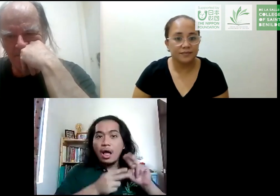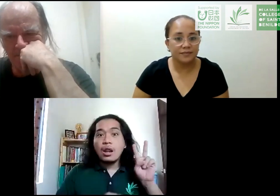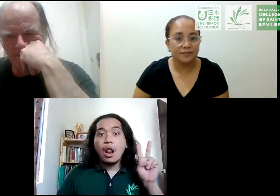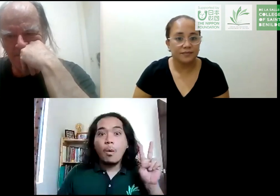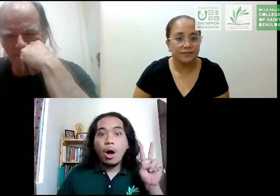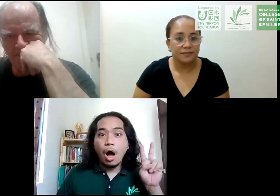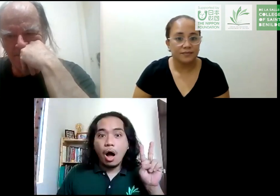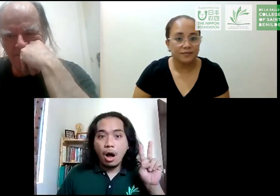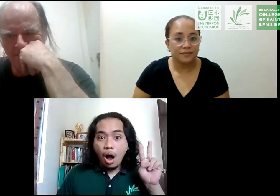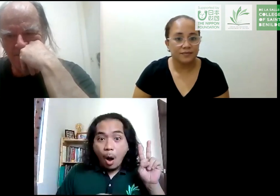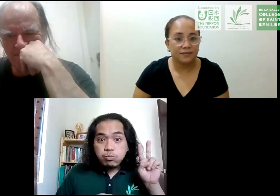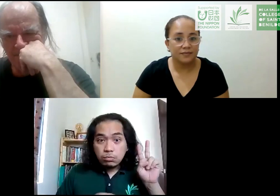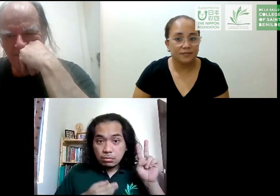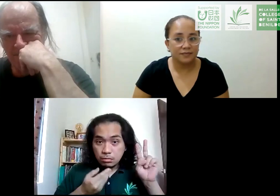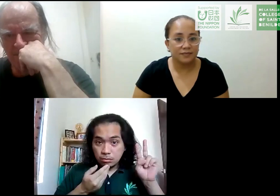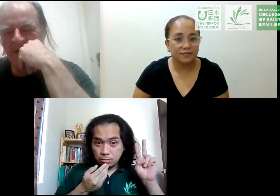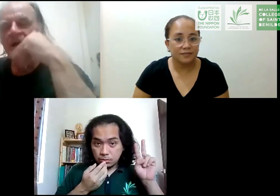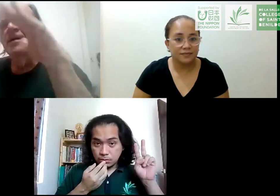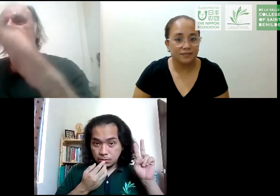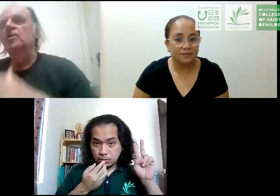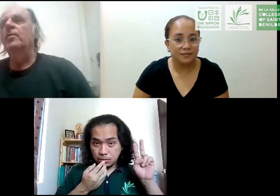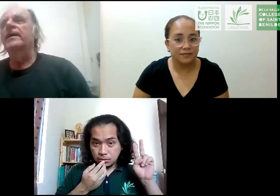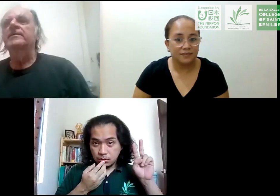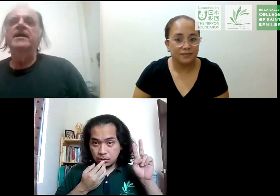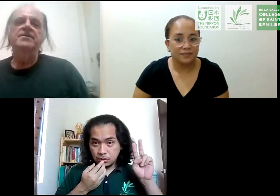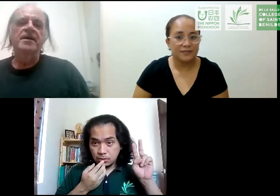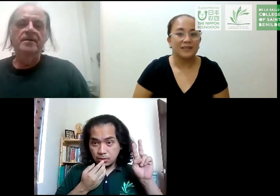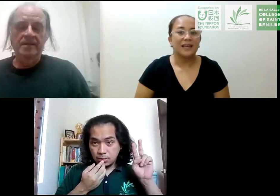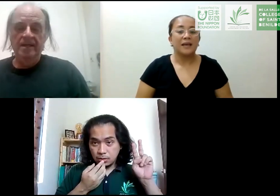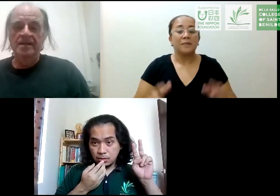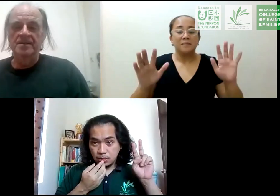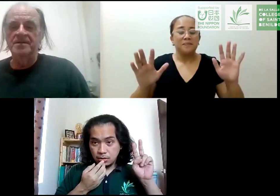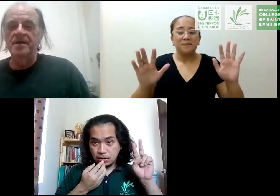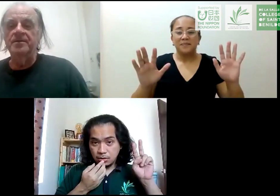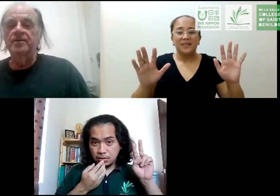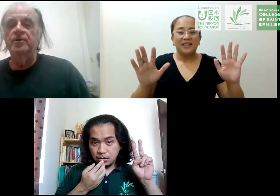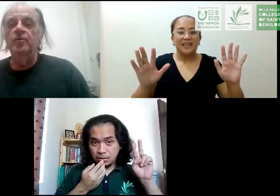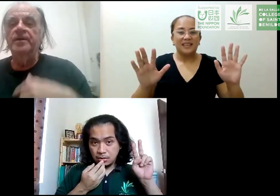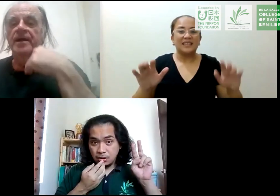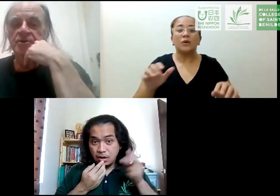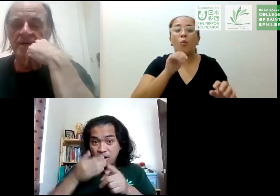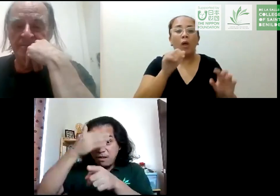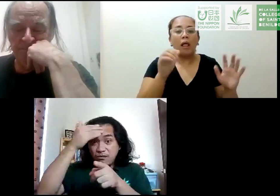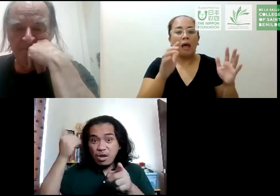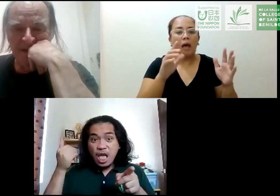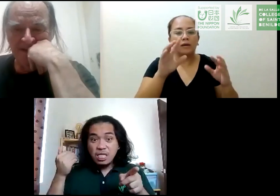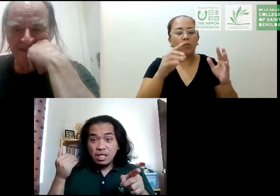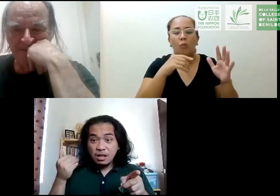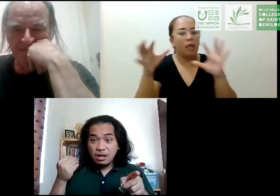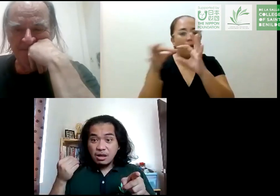is one-handed, number is two-handed. Correct. It has not. Guys, Yes, it has nothing to do with the hand shape.